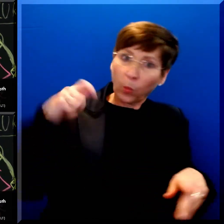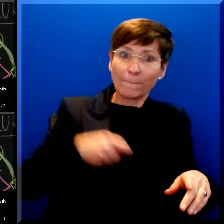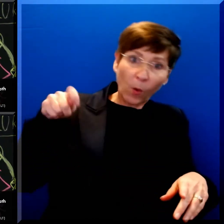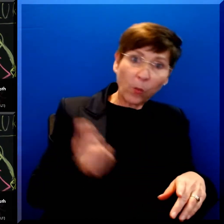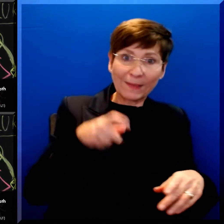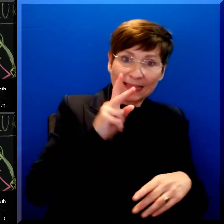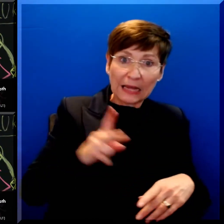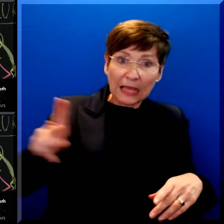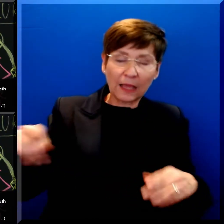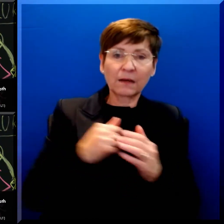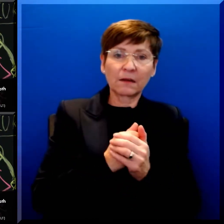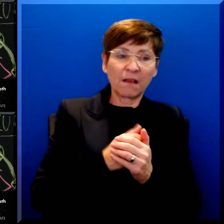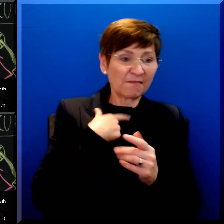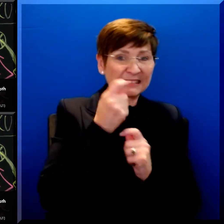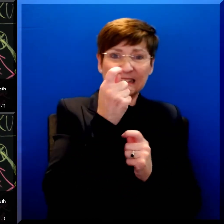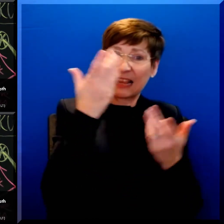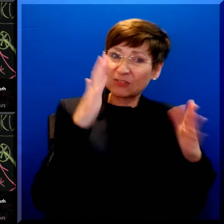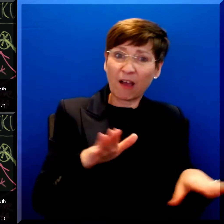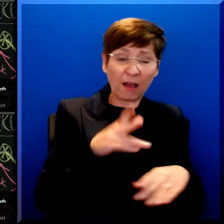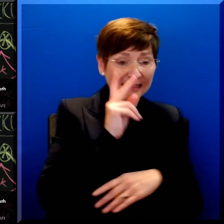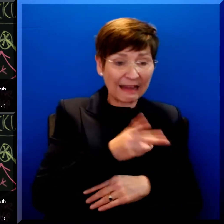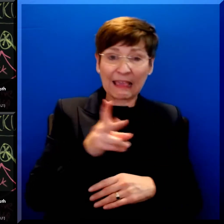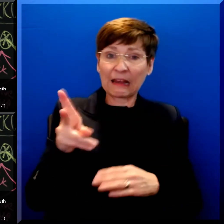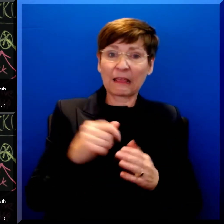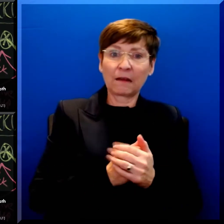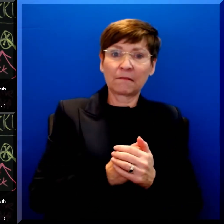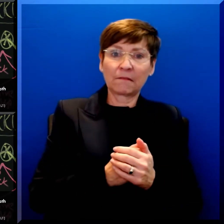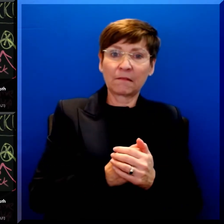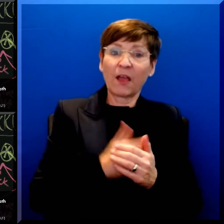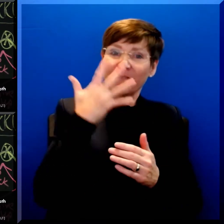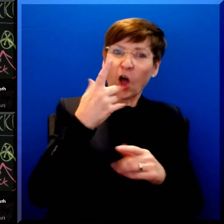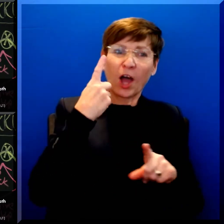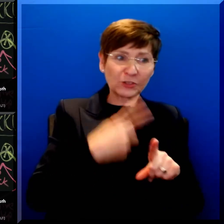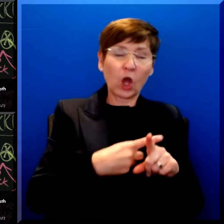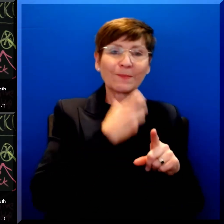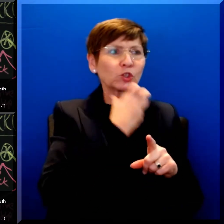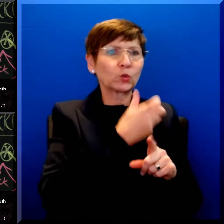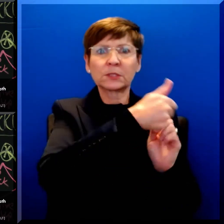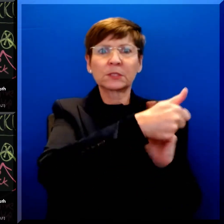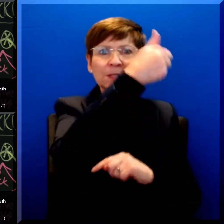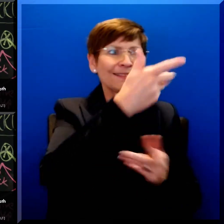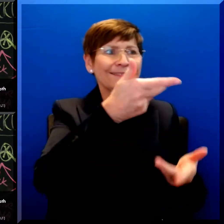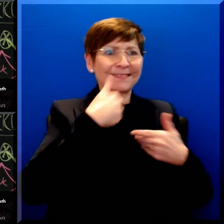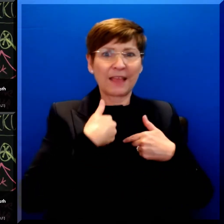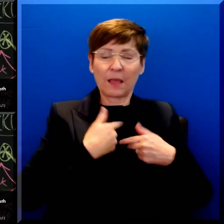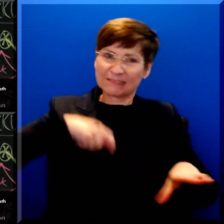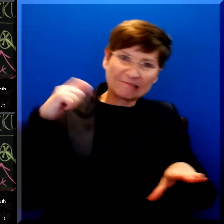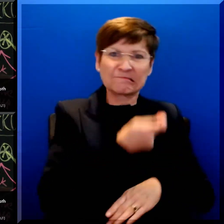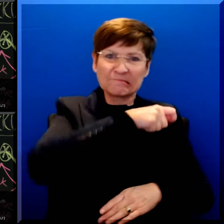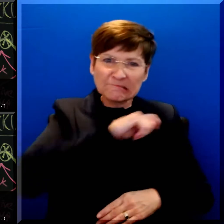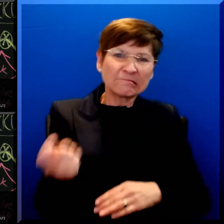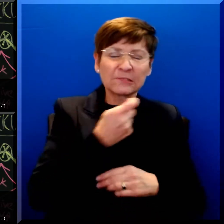whipped more times without number. I have faced death again and again. 5 different times, the Jewish leaders gave me 39